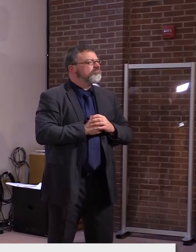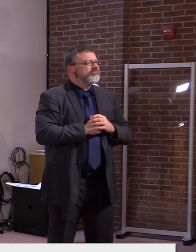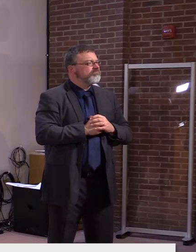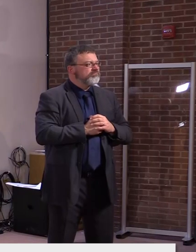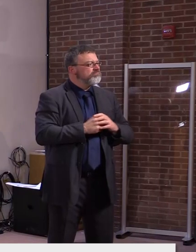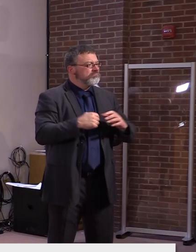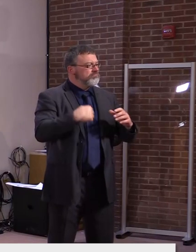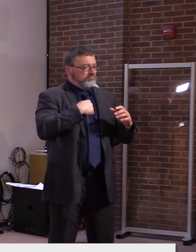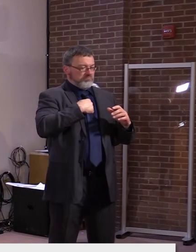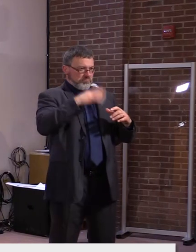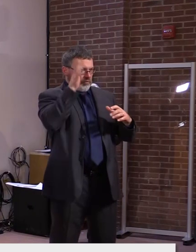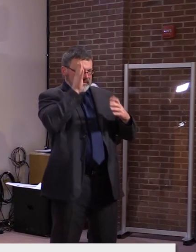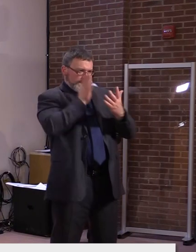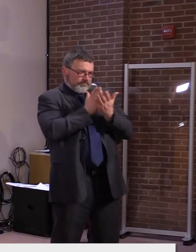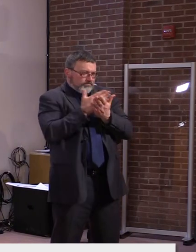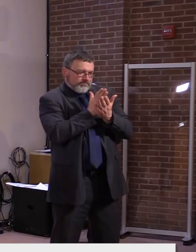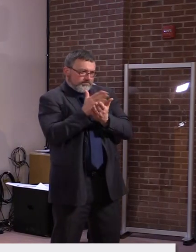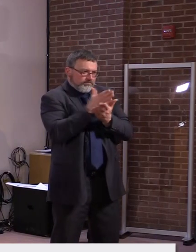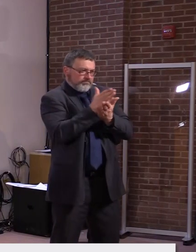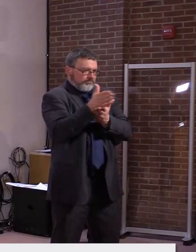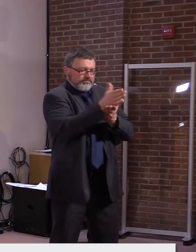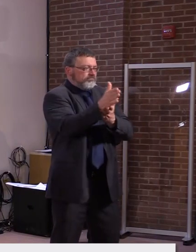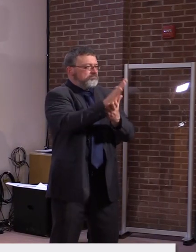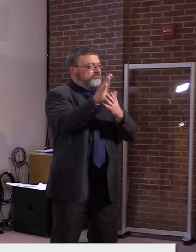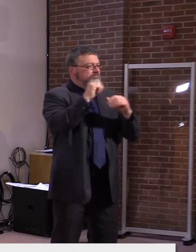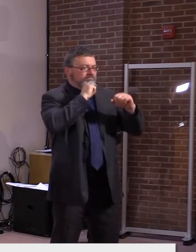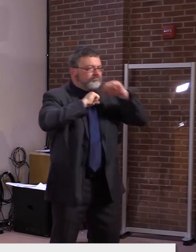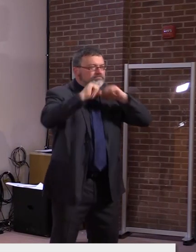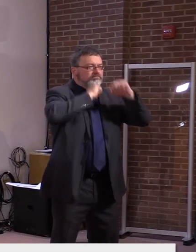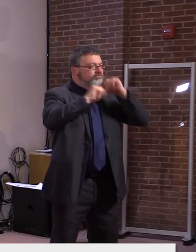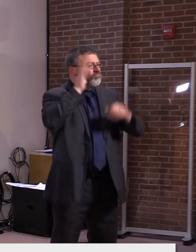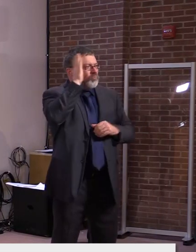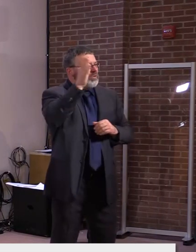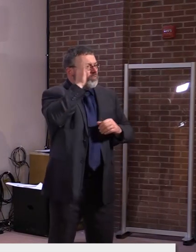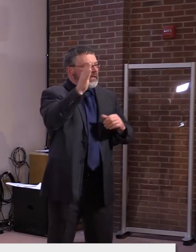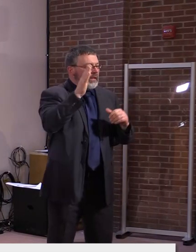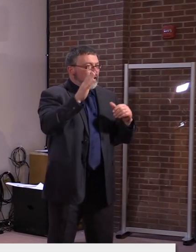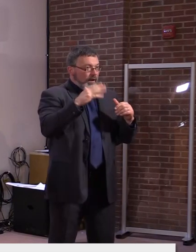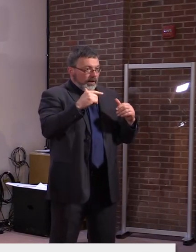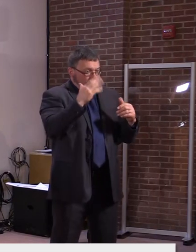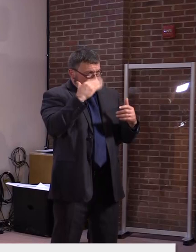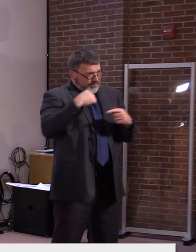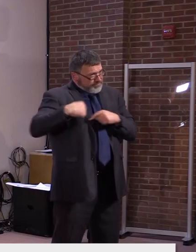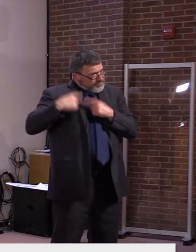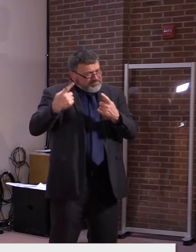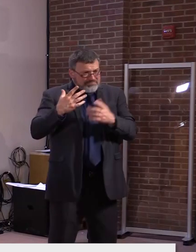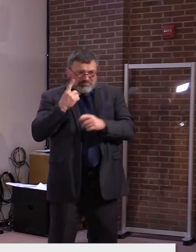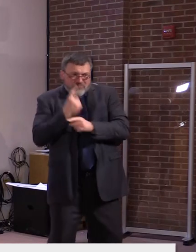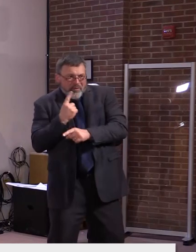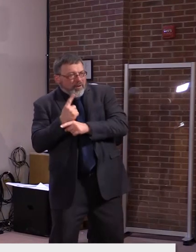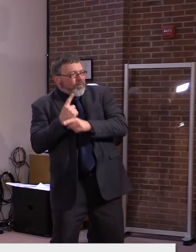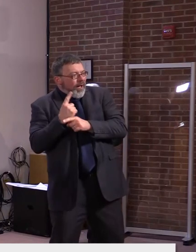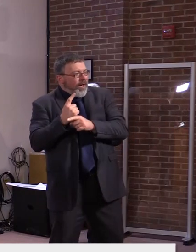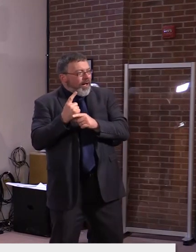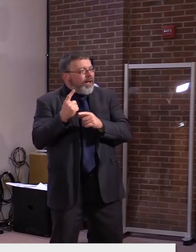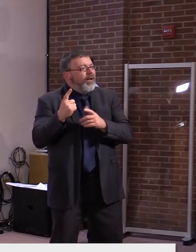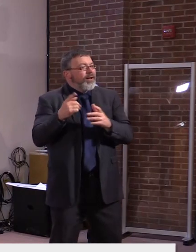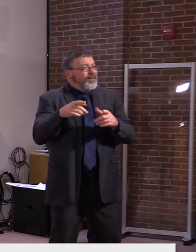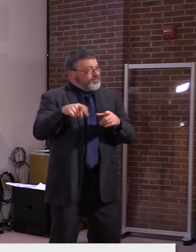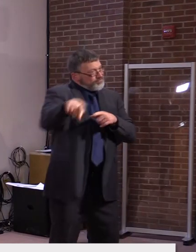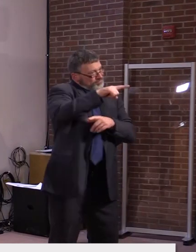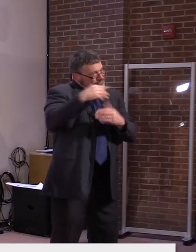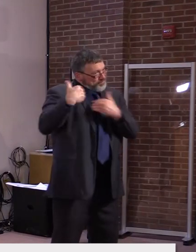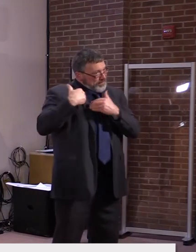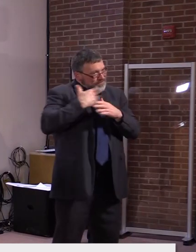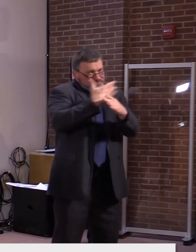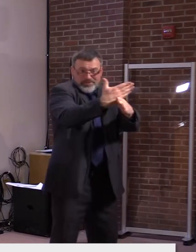mitigation measures we put into place, and doing all the right things and taking some self-responsibility. If I thought that the